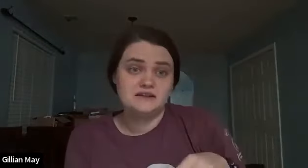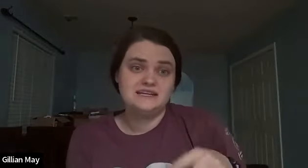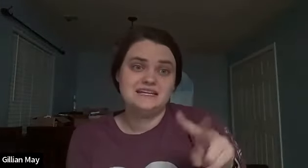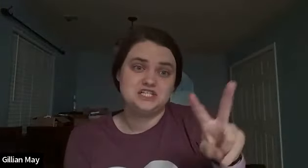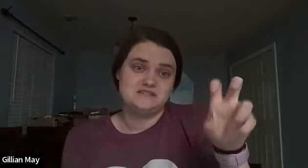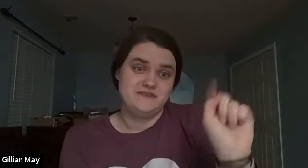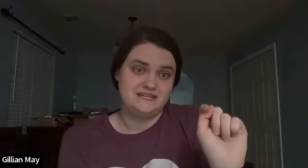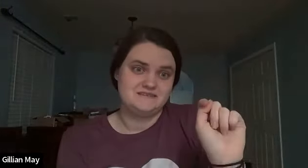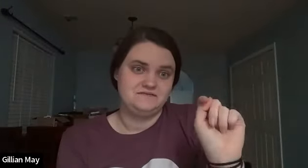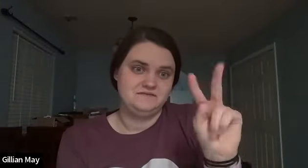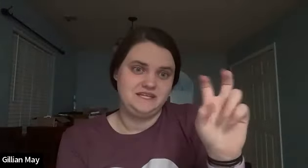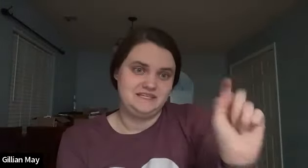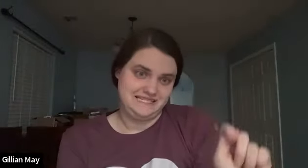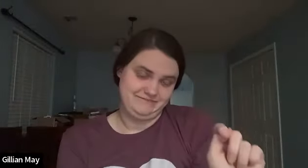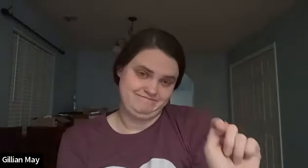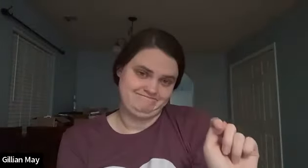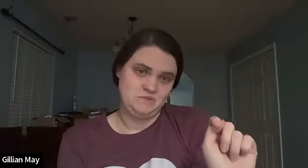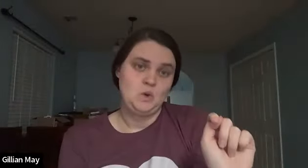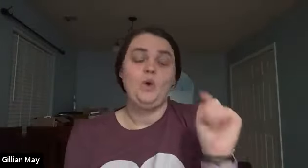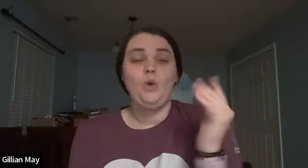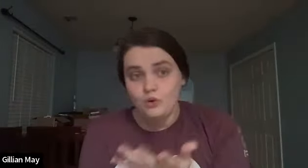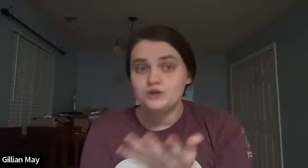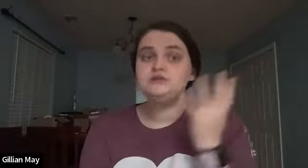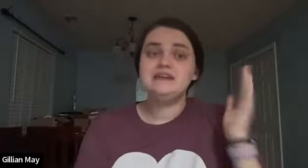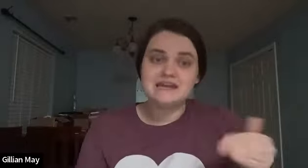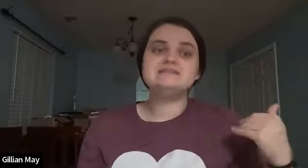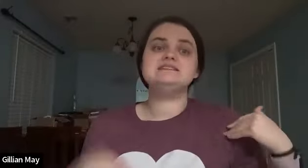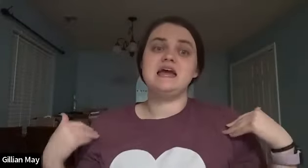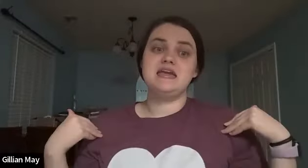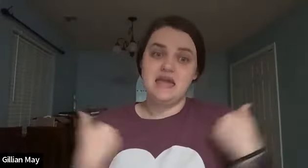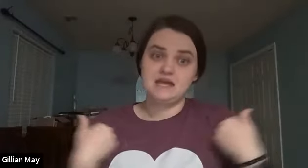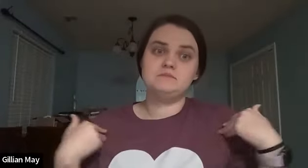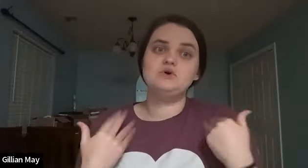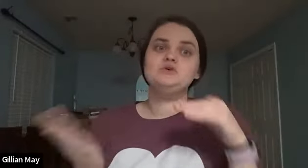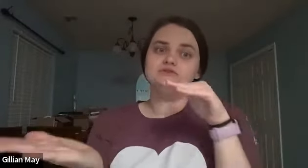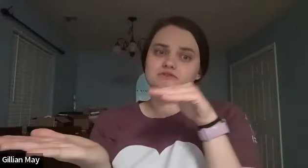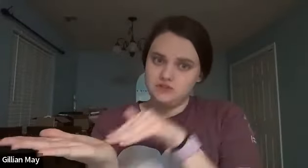Veterinarian is just vet, V-E-T. Or you can say animal